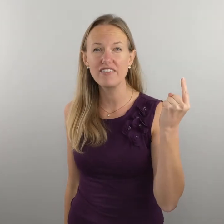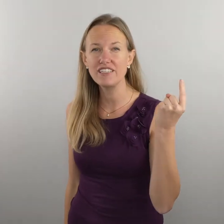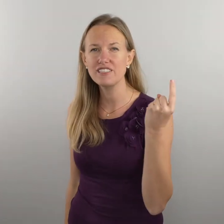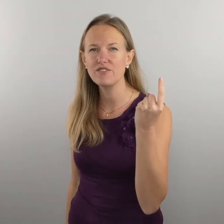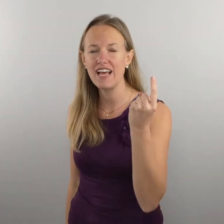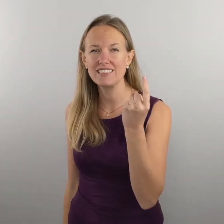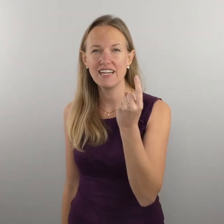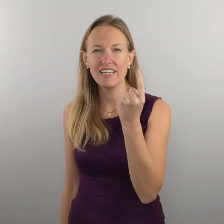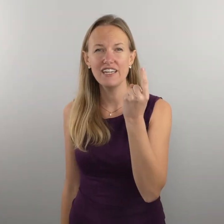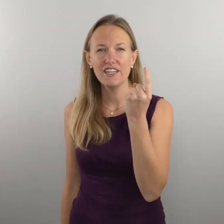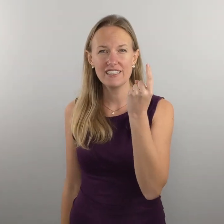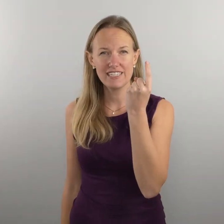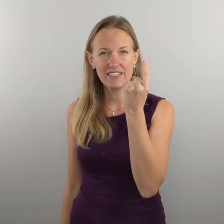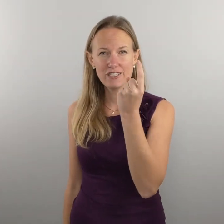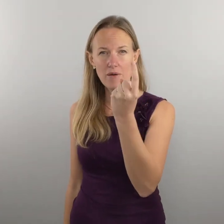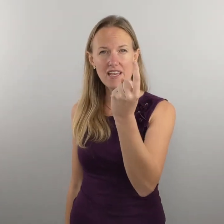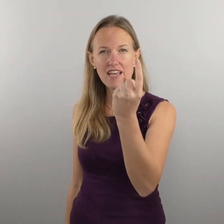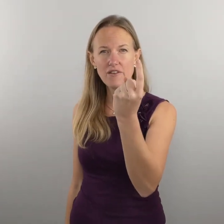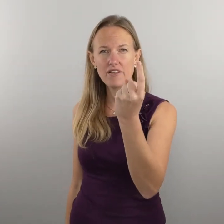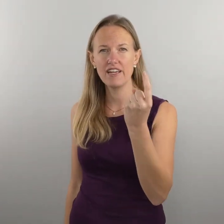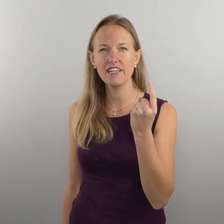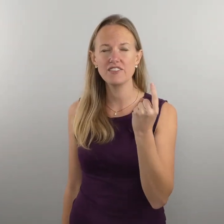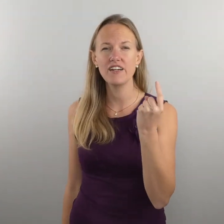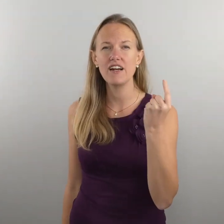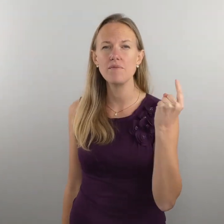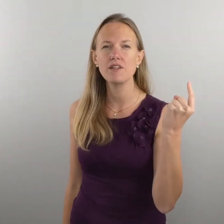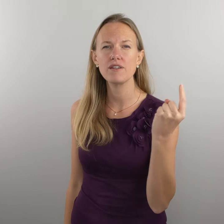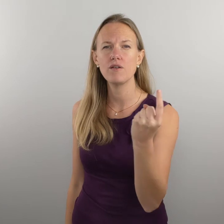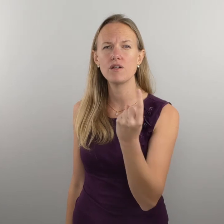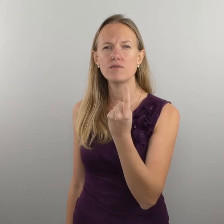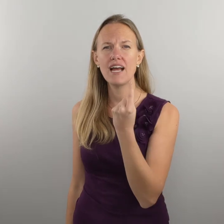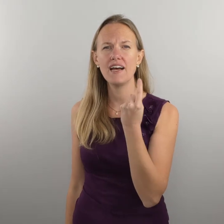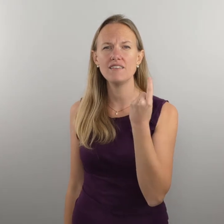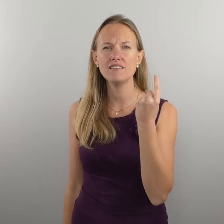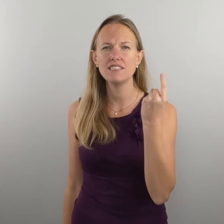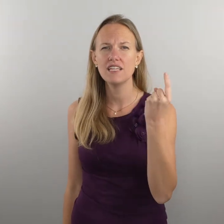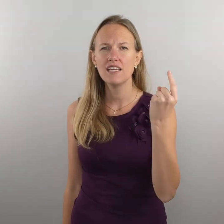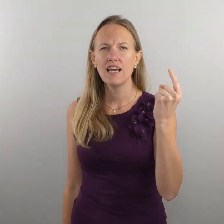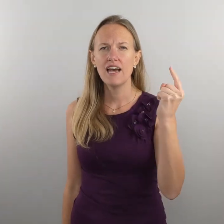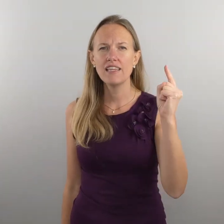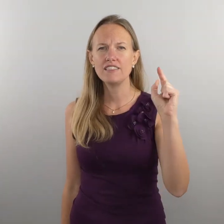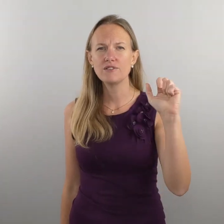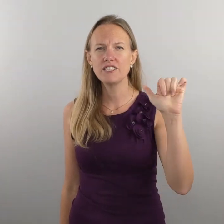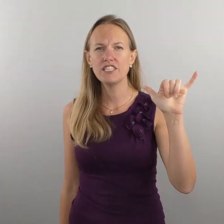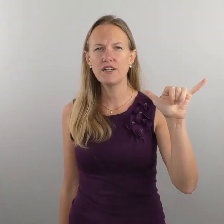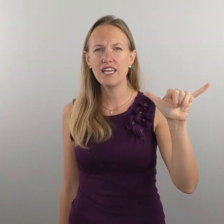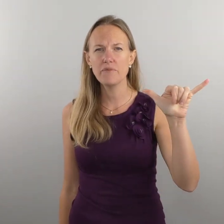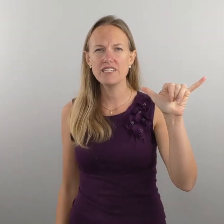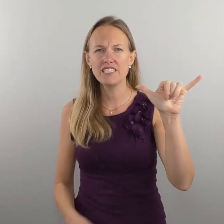So for that sign, you're gonna take your dominant hand with your index finger up, you're gonna go around, and then switching your hand position